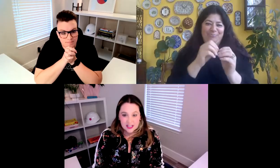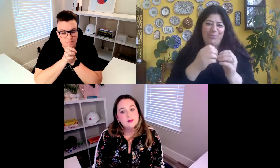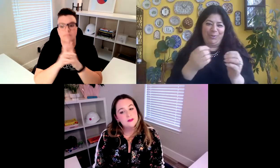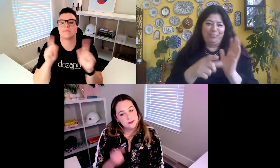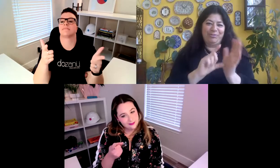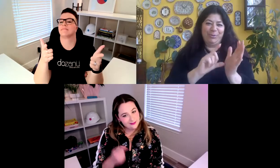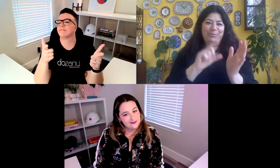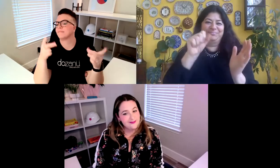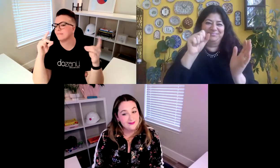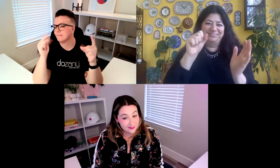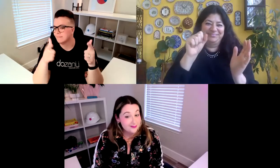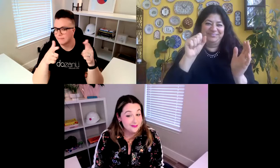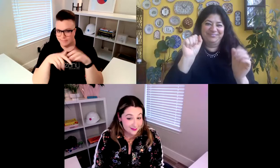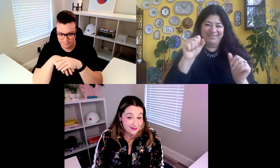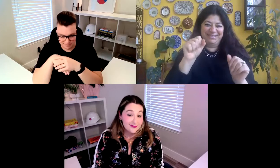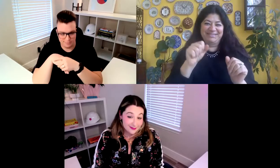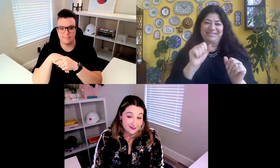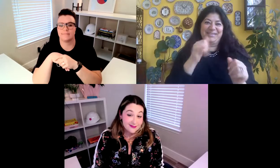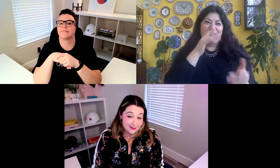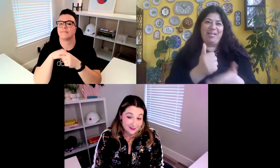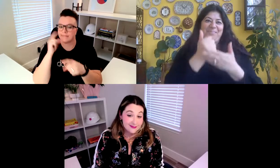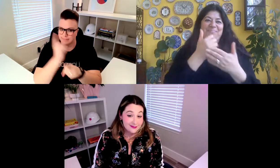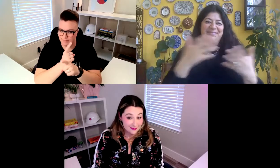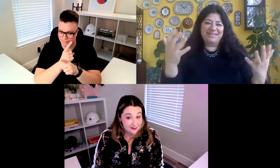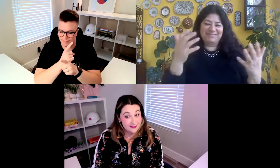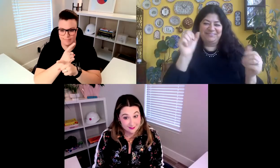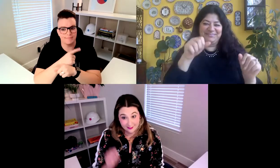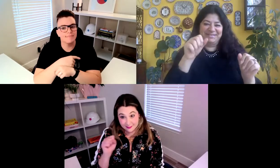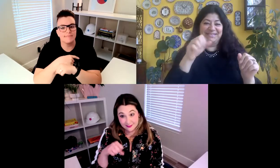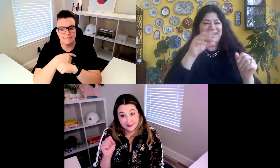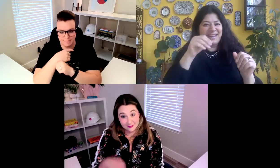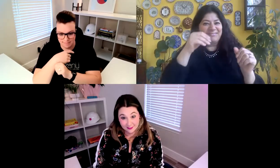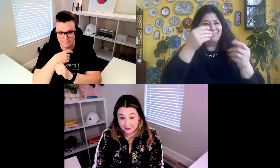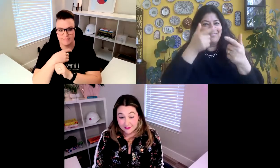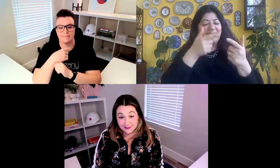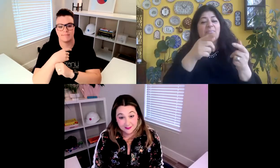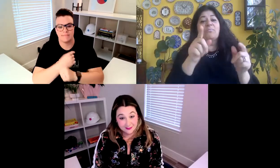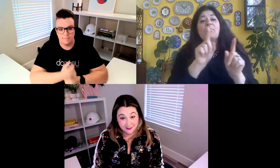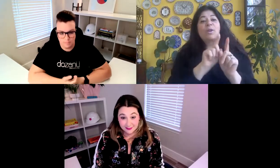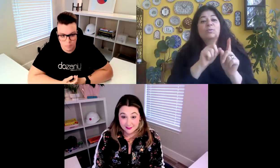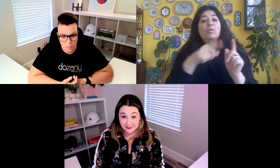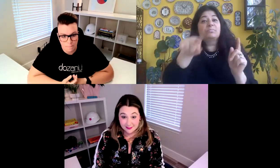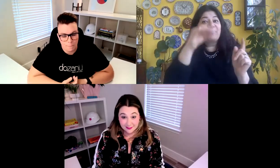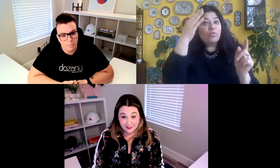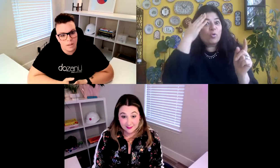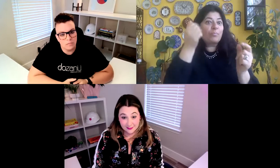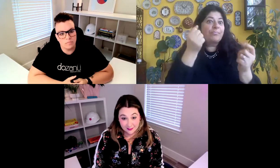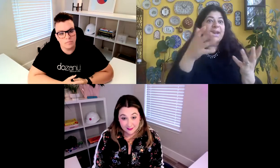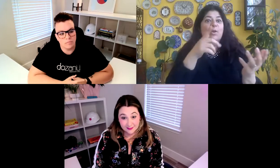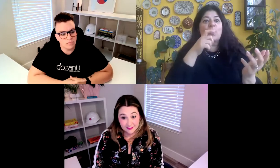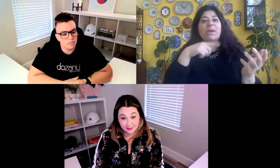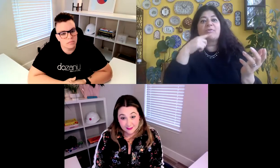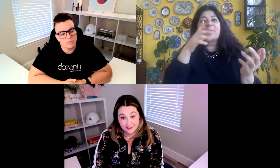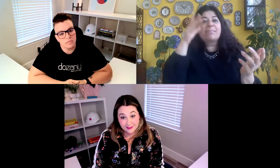also leave a comment, leave a review. We need more reviews on the book. That would be such a great help to have. And